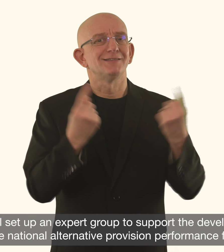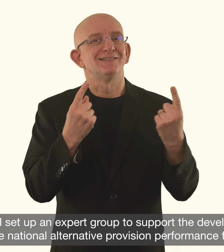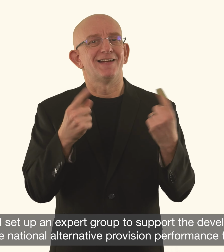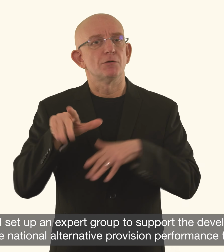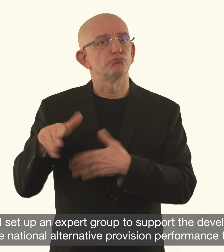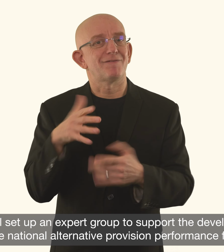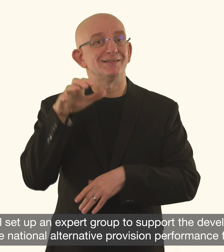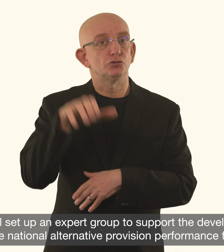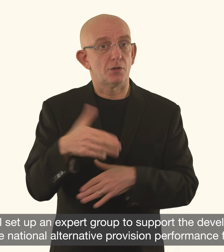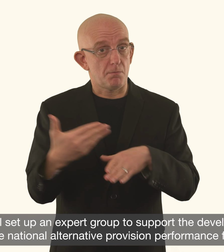performance framework.